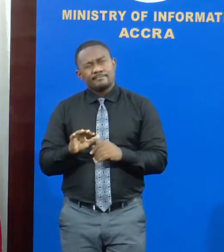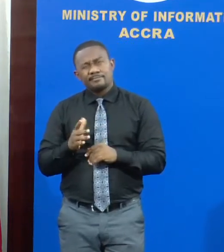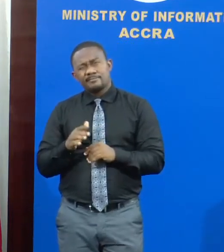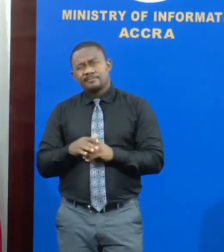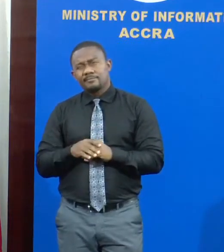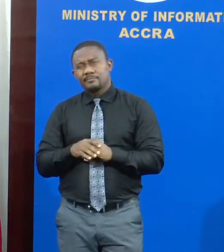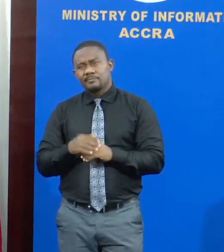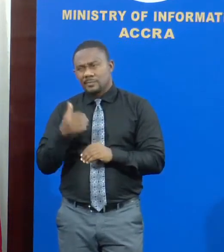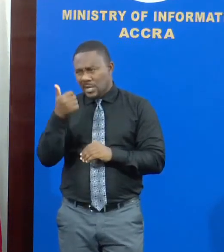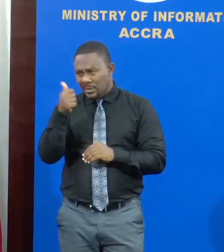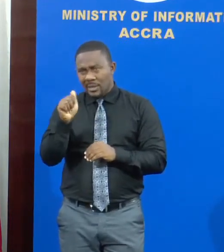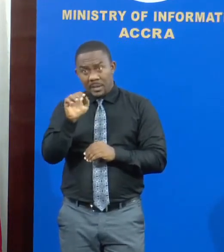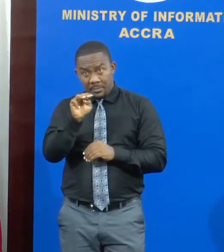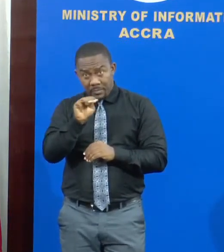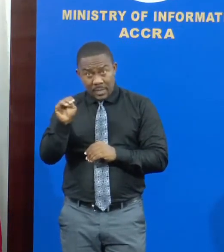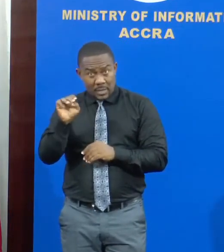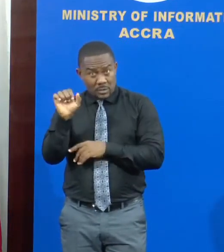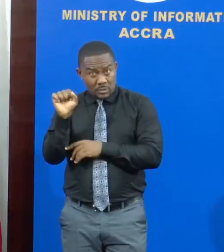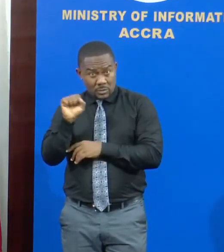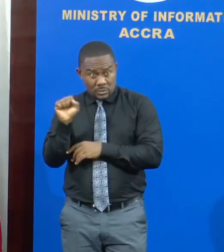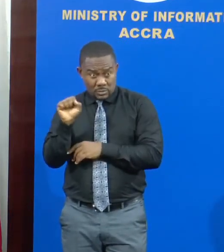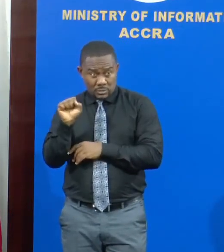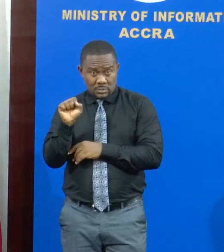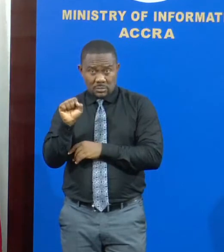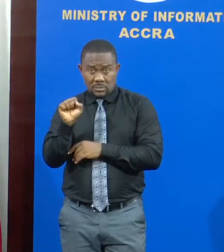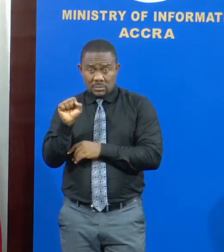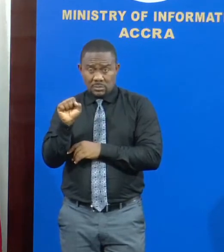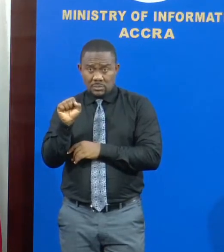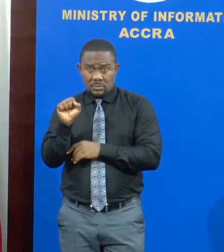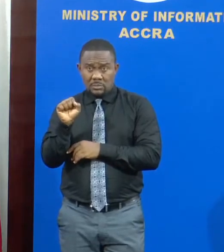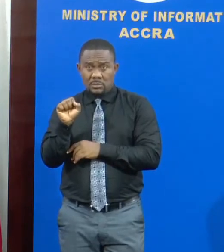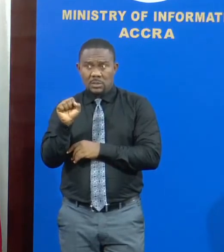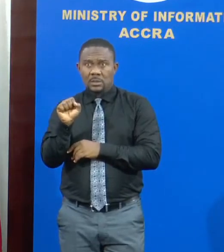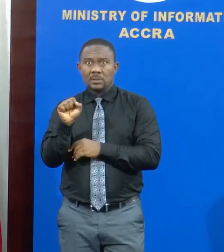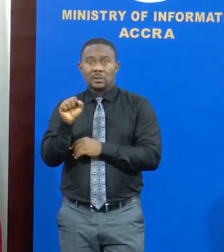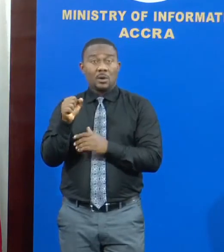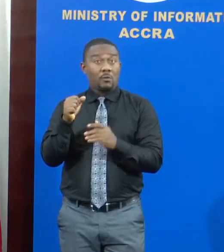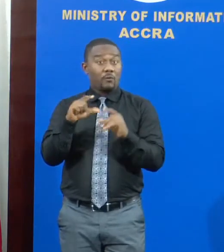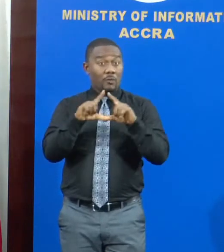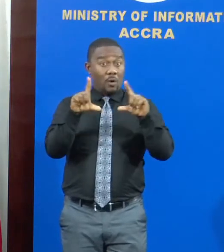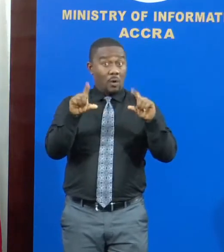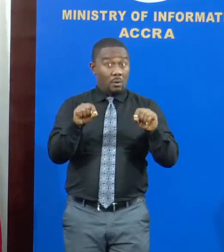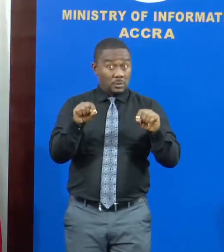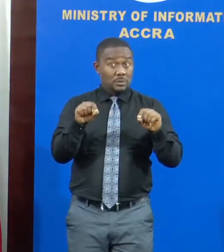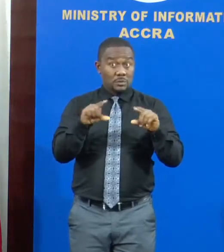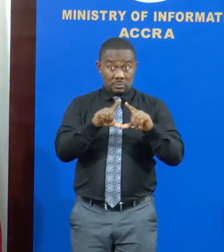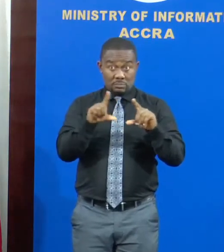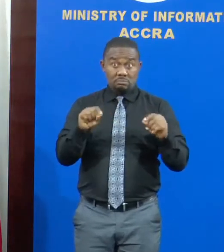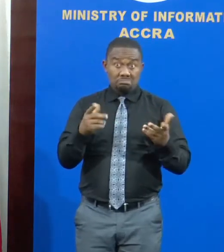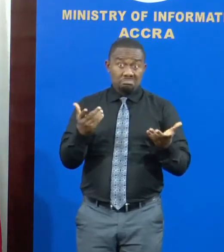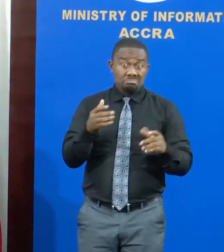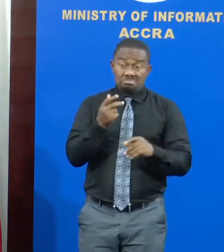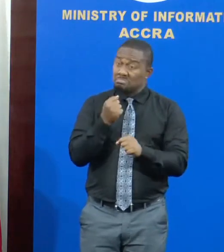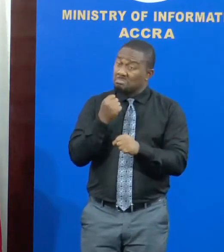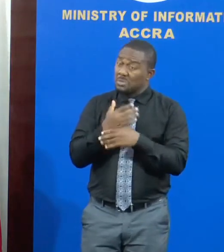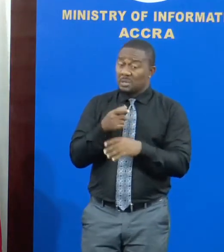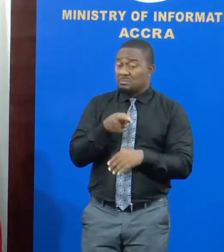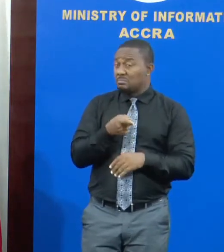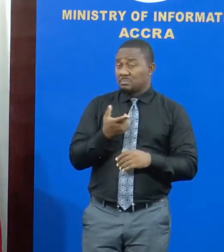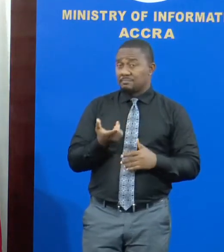close to about $10 million in, you know, issuing cards, you know, just the